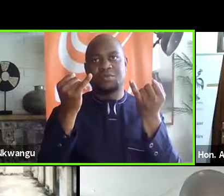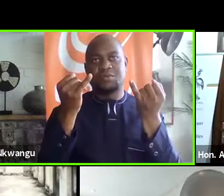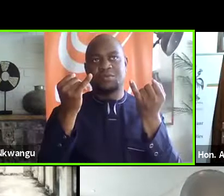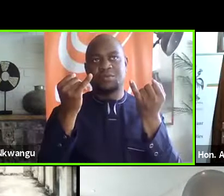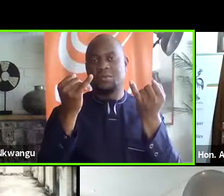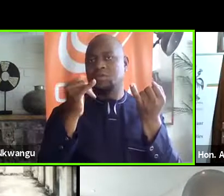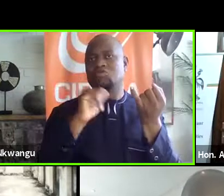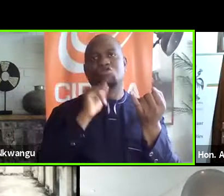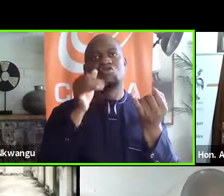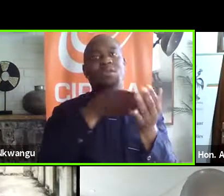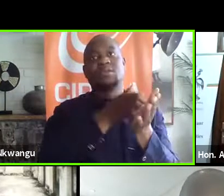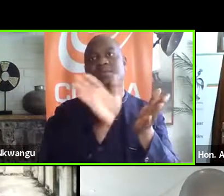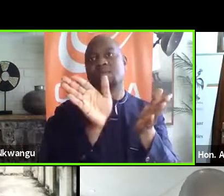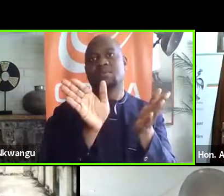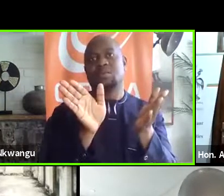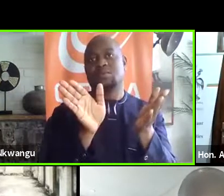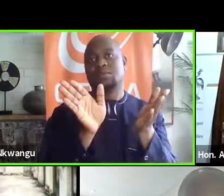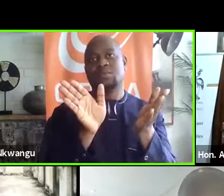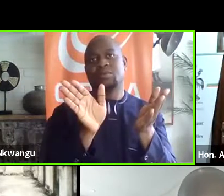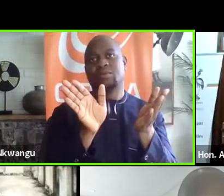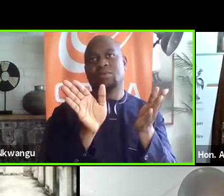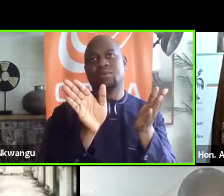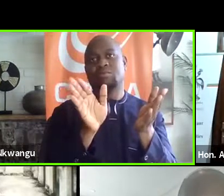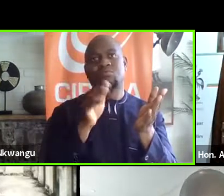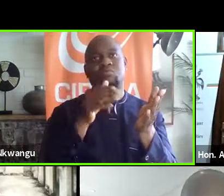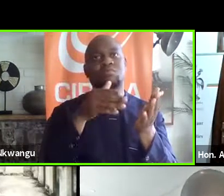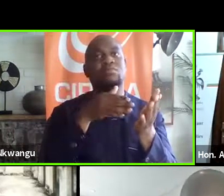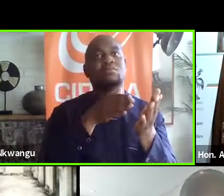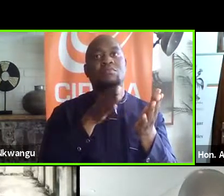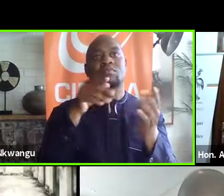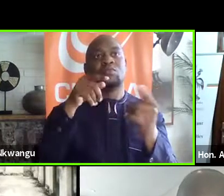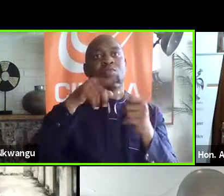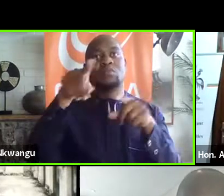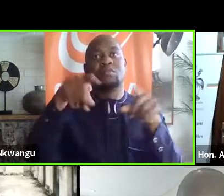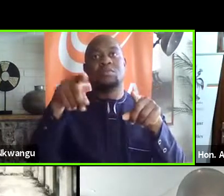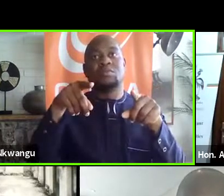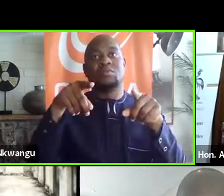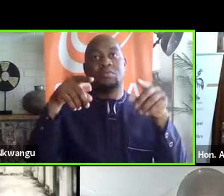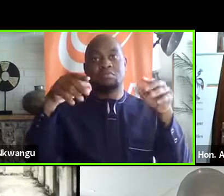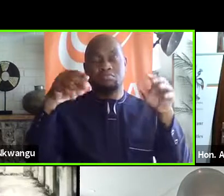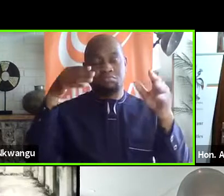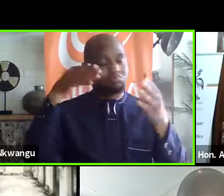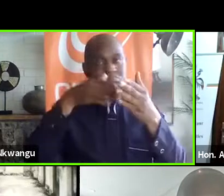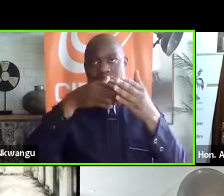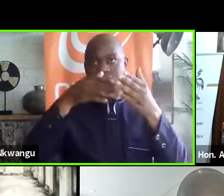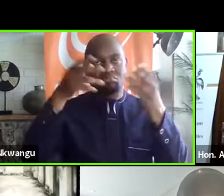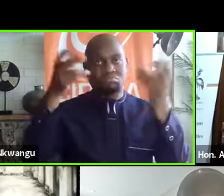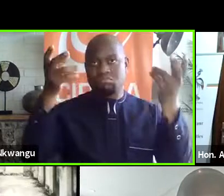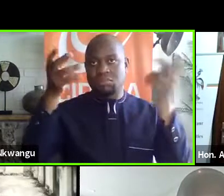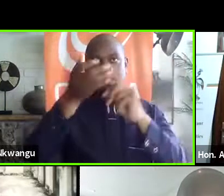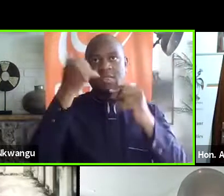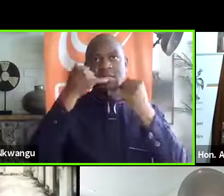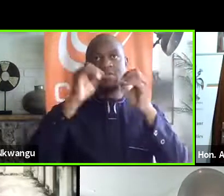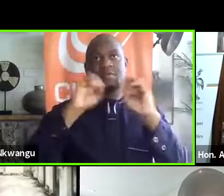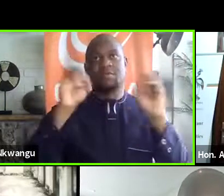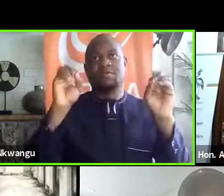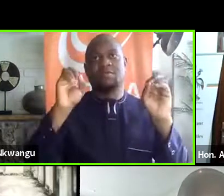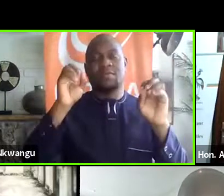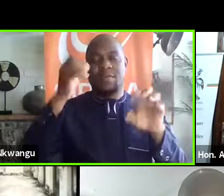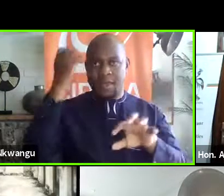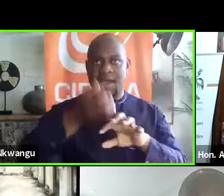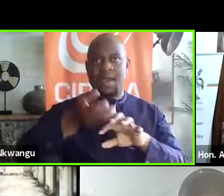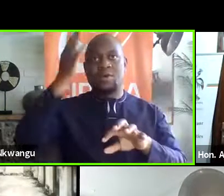the information that goes out there, first of all, is not accessible. The education itself is